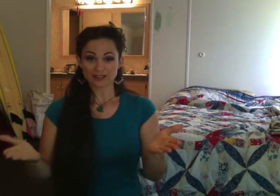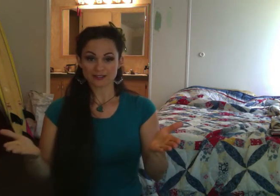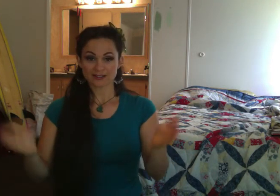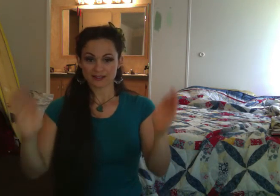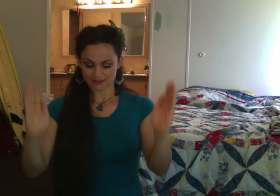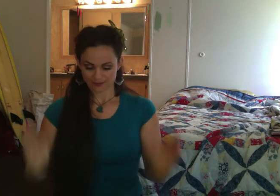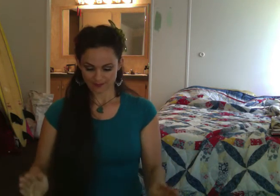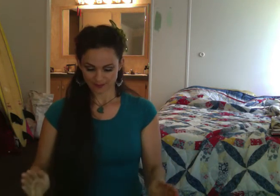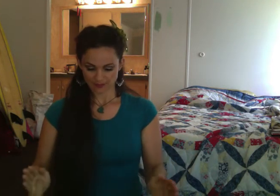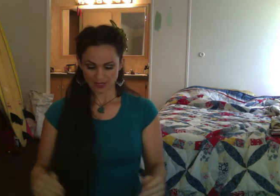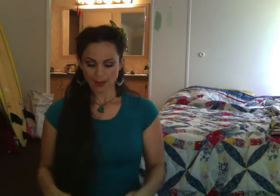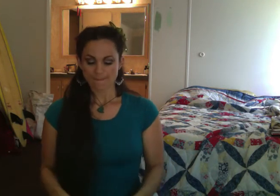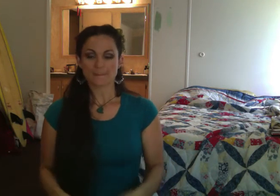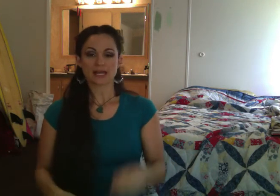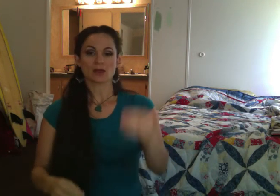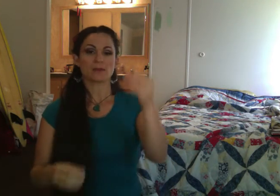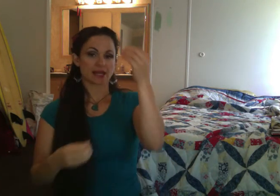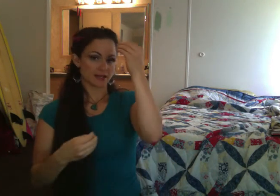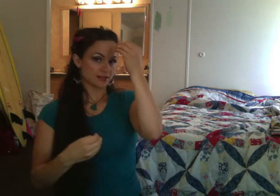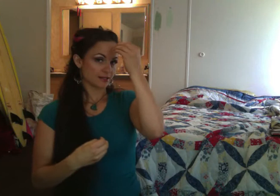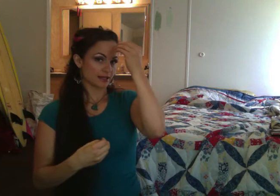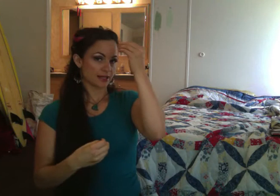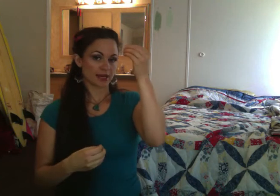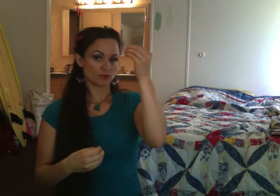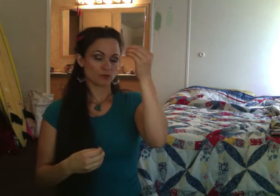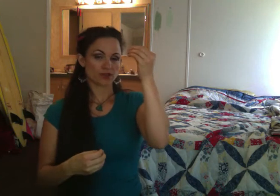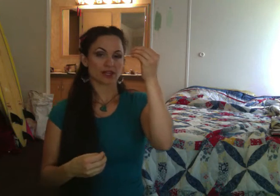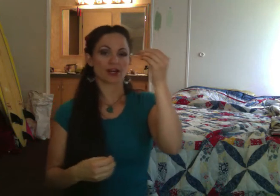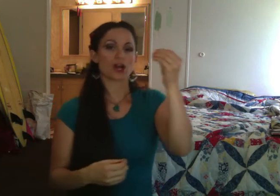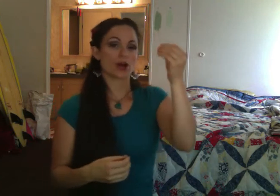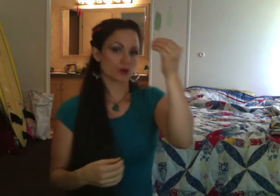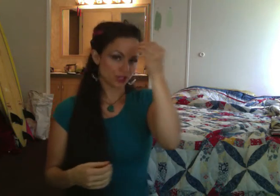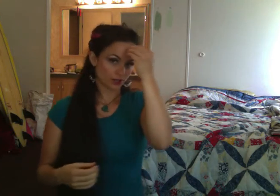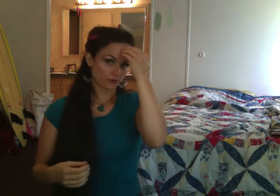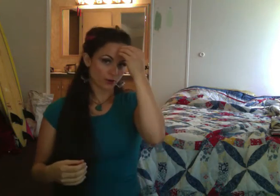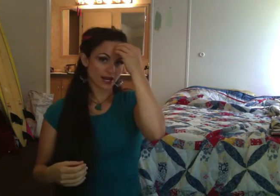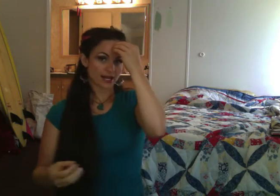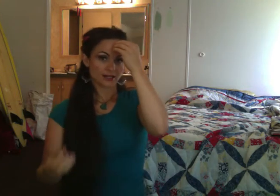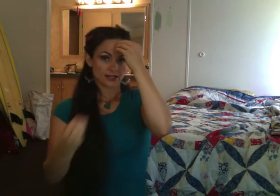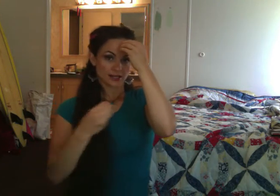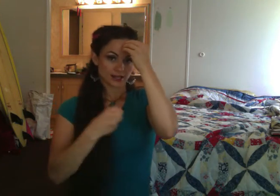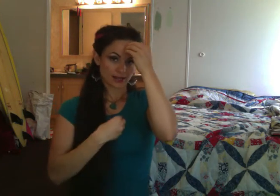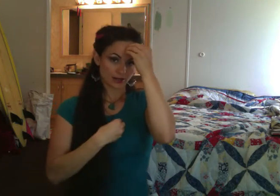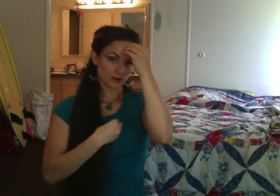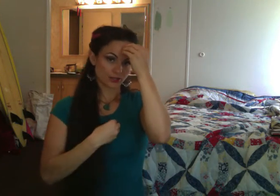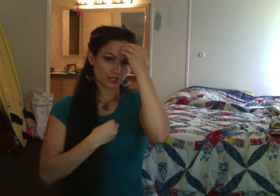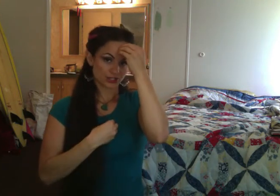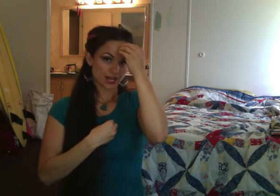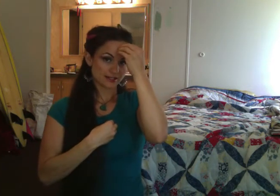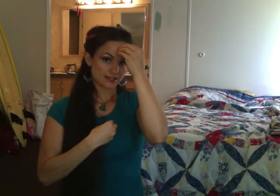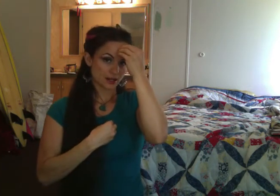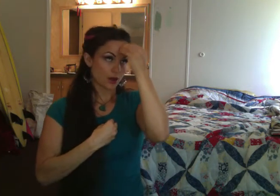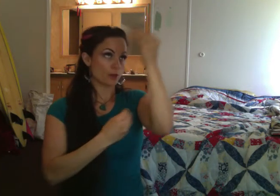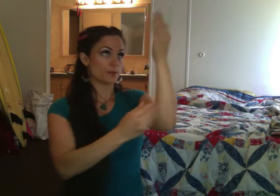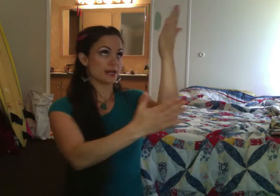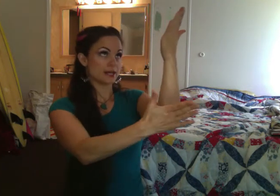servants, be obedient, again with the letter O to your forehead, letter O to your chest,